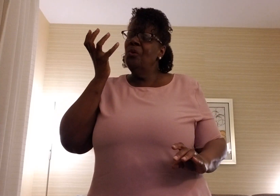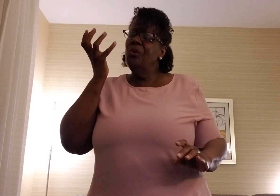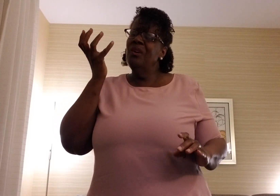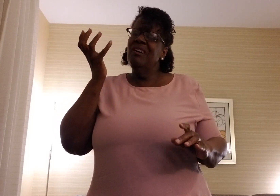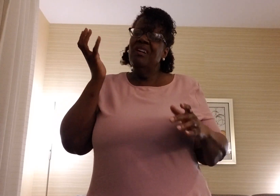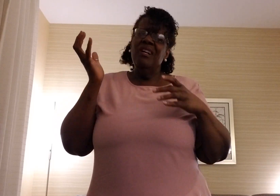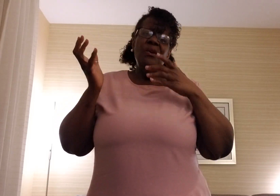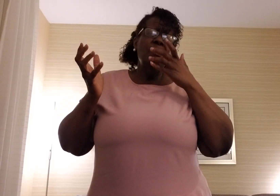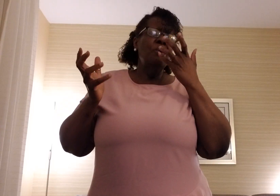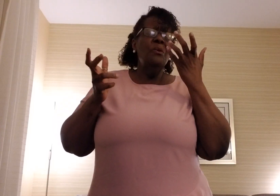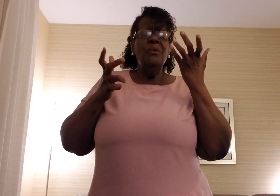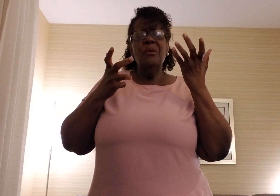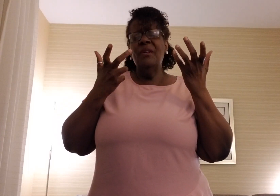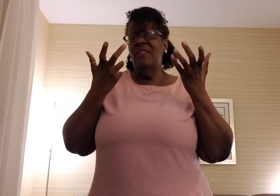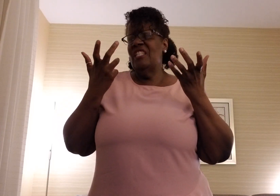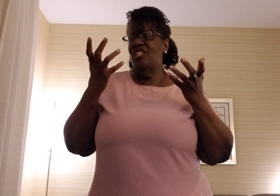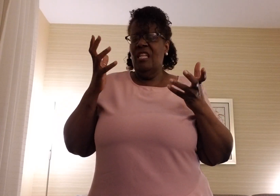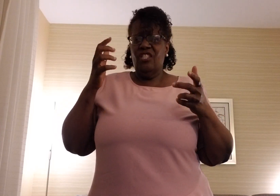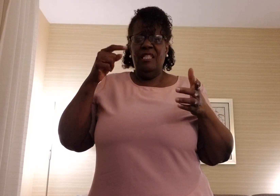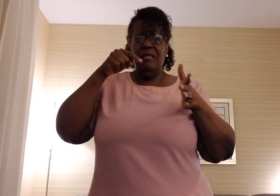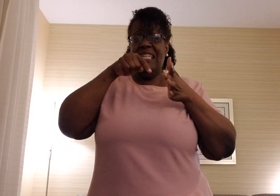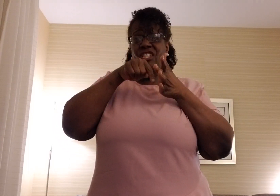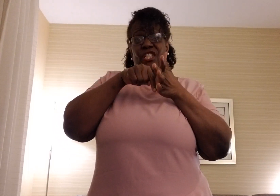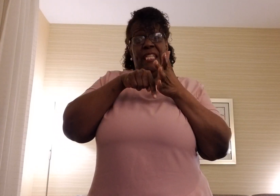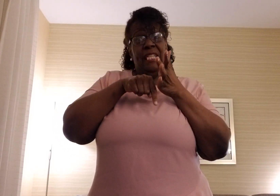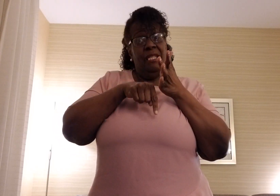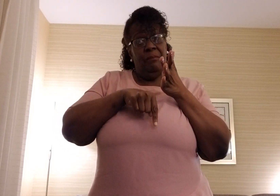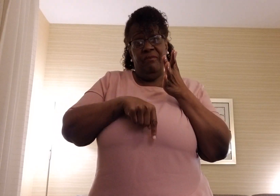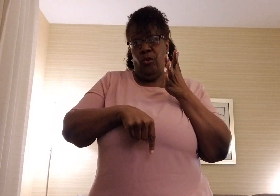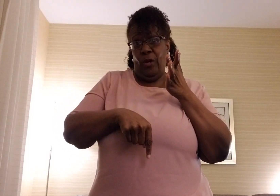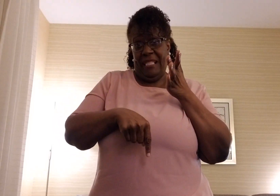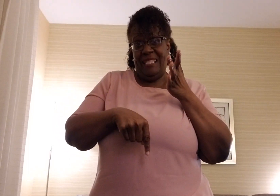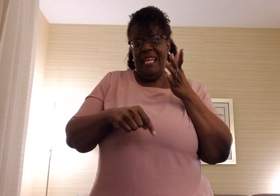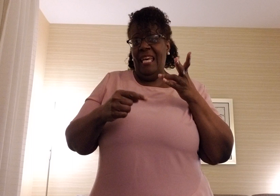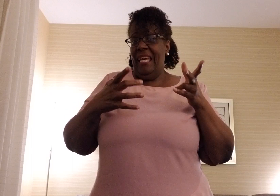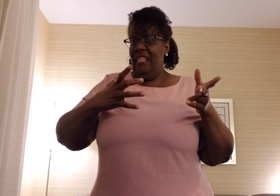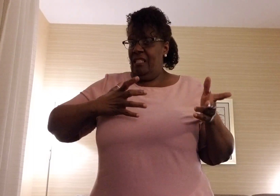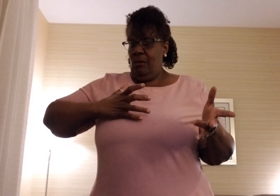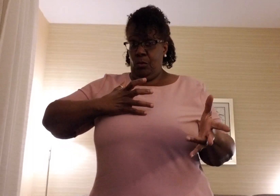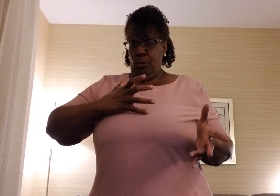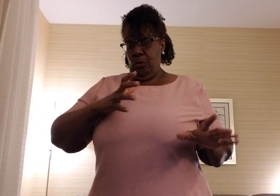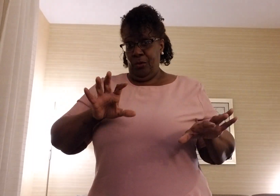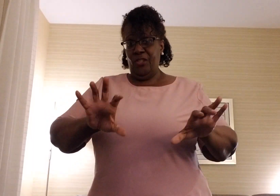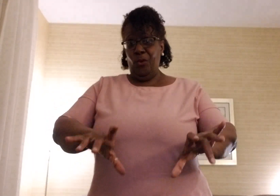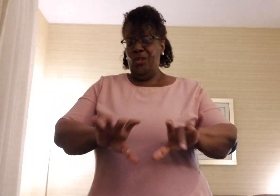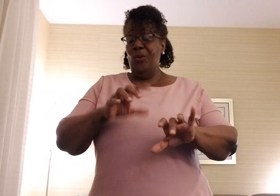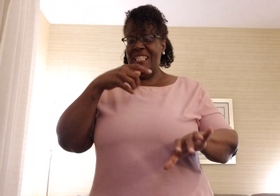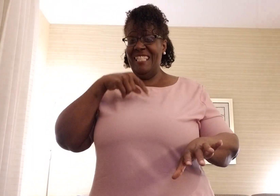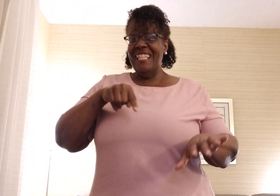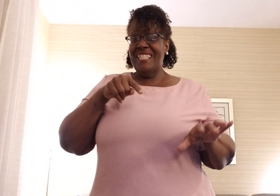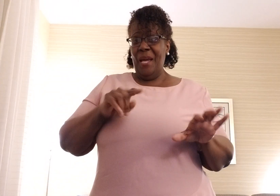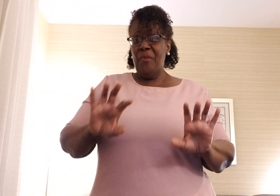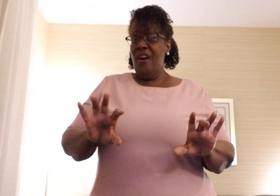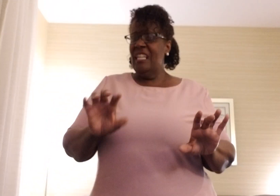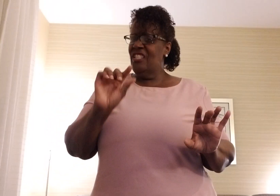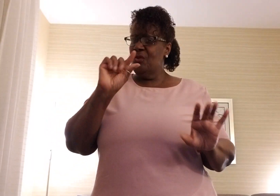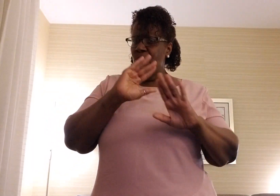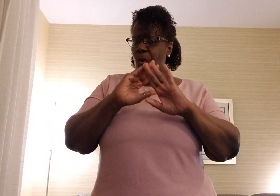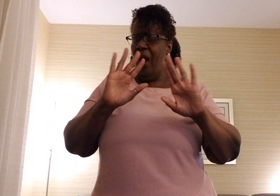ooh, ooh, and then she has a deep voice, and it, ooh. So when she does that part, it's just real quiet,